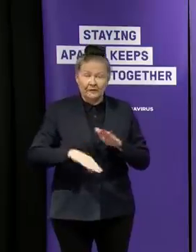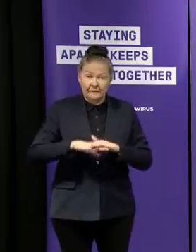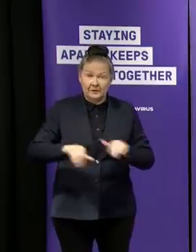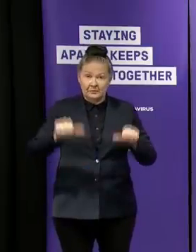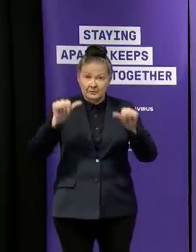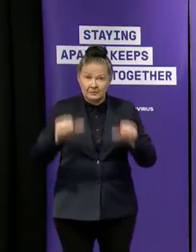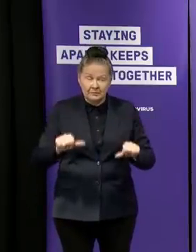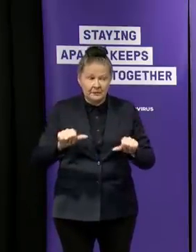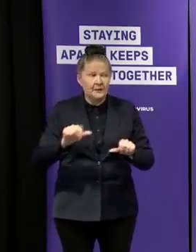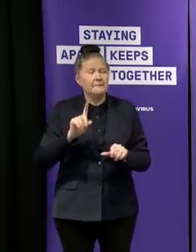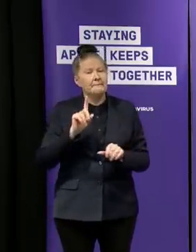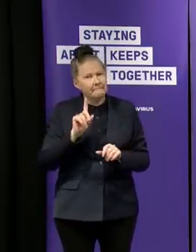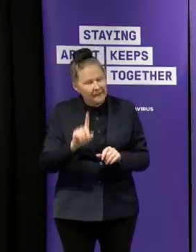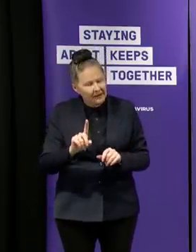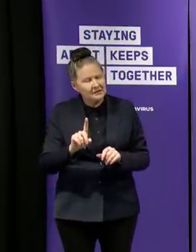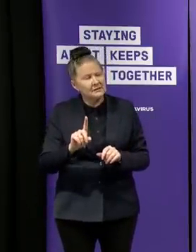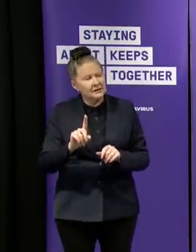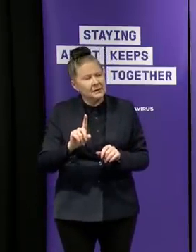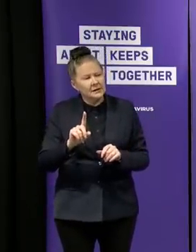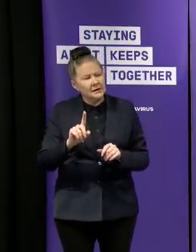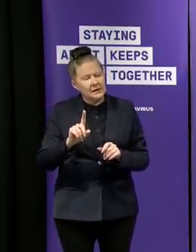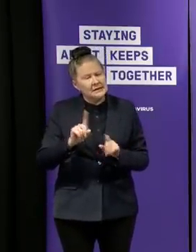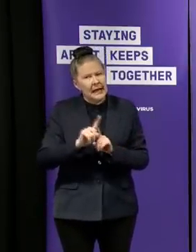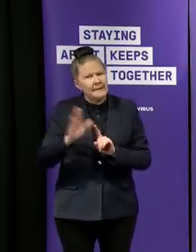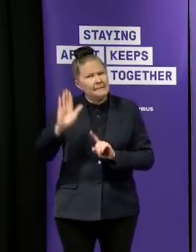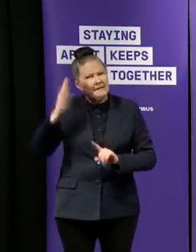had conversations with